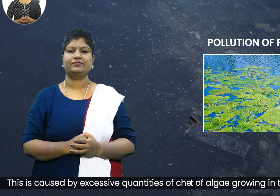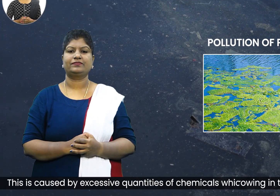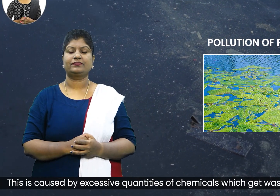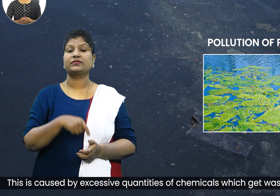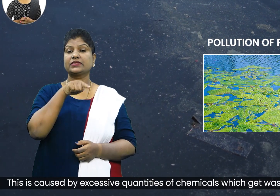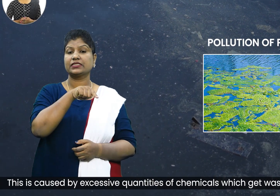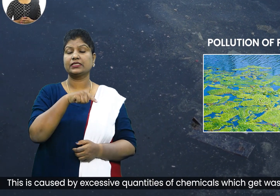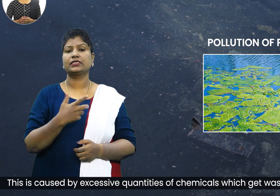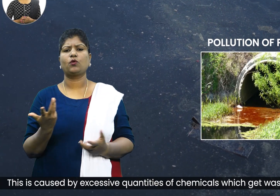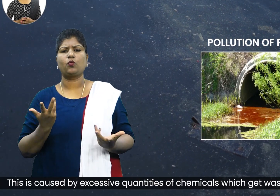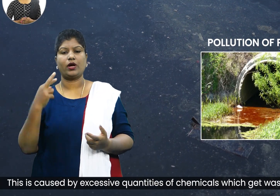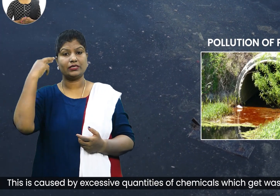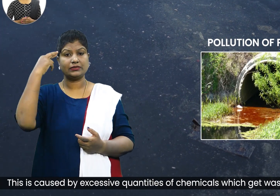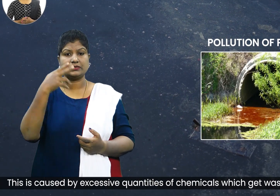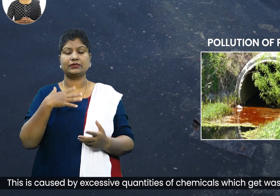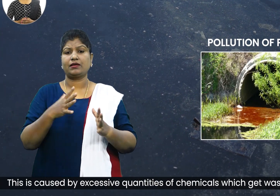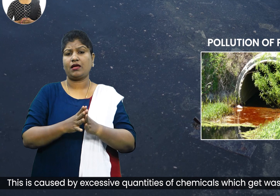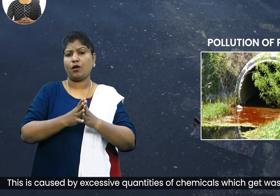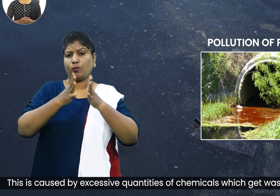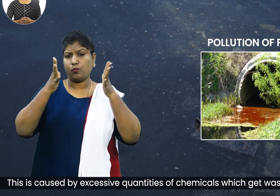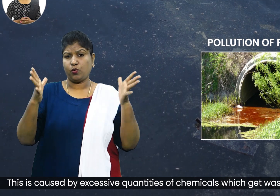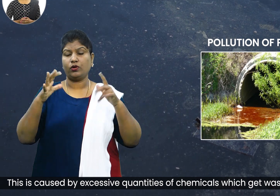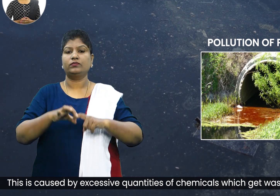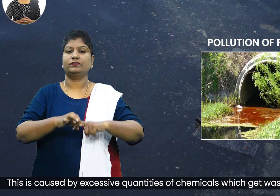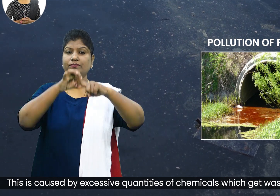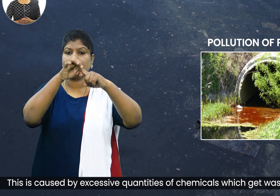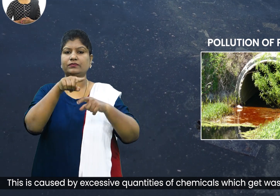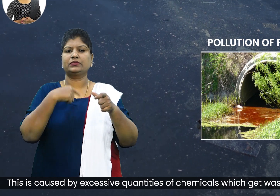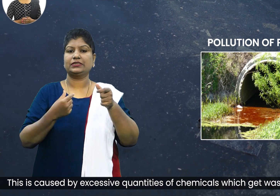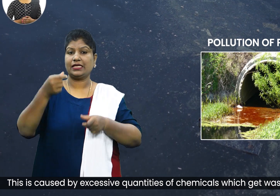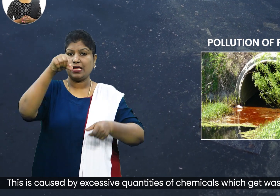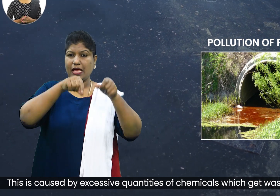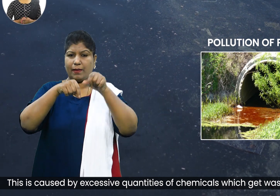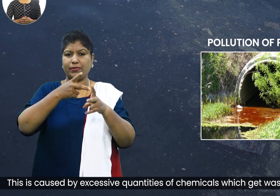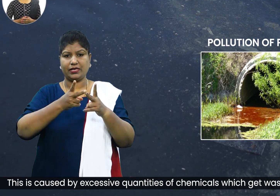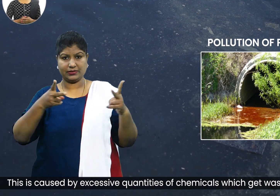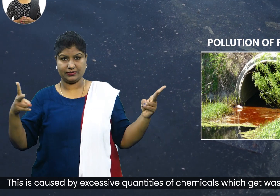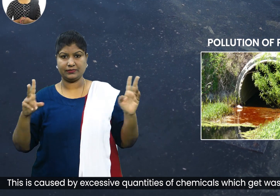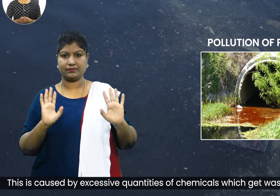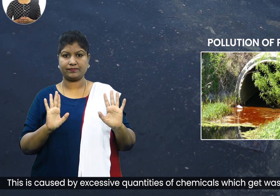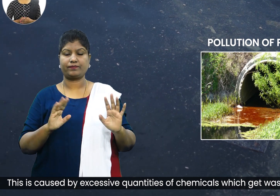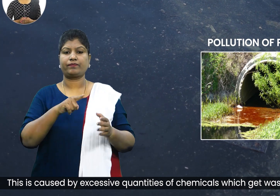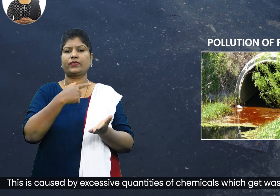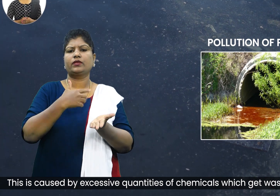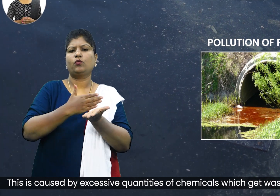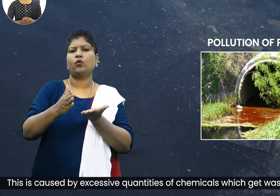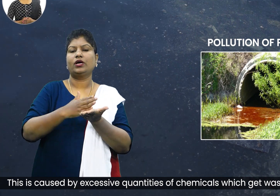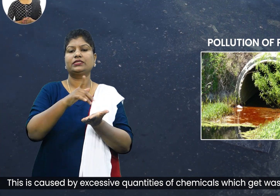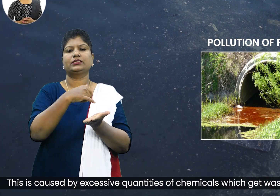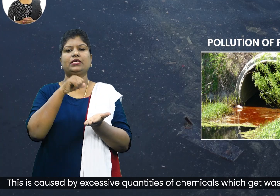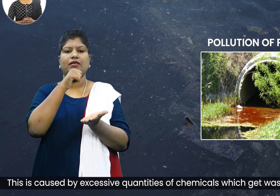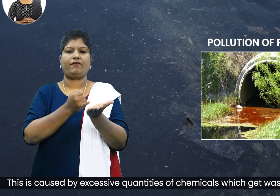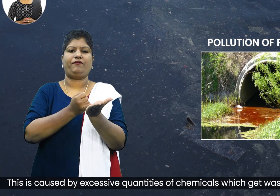This is caused by excessive quantities of chemicals which get washed from the